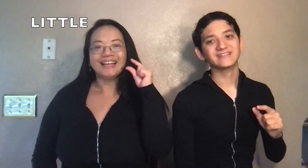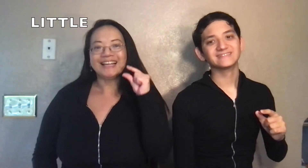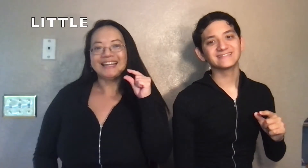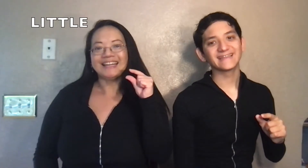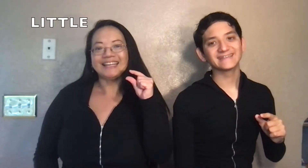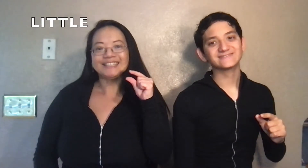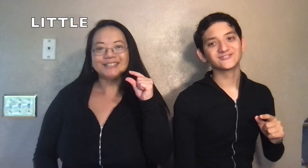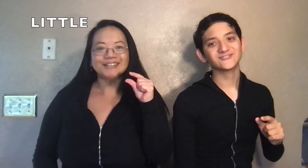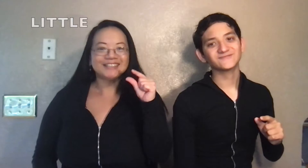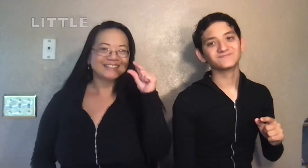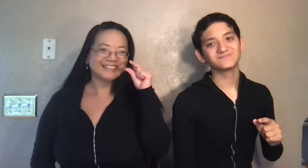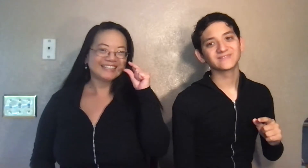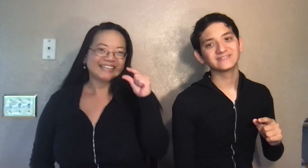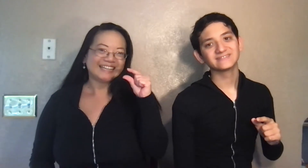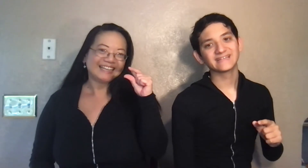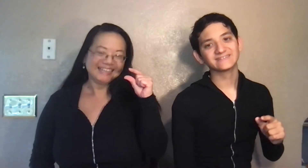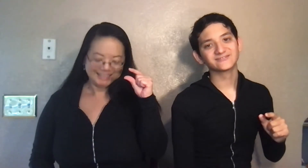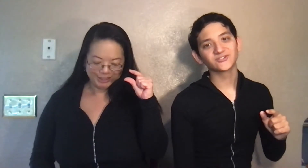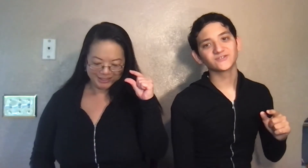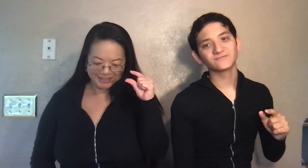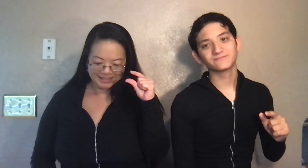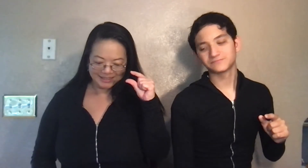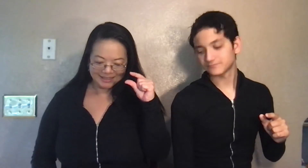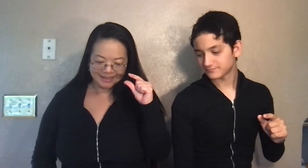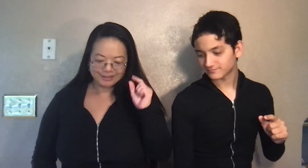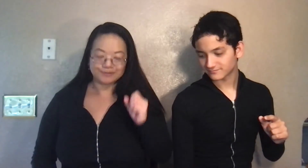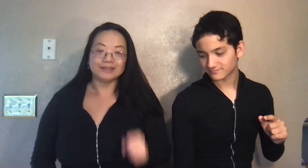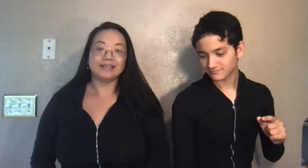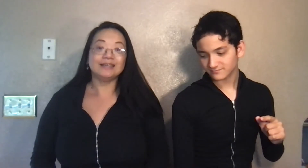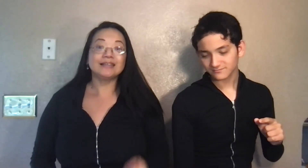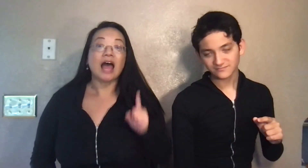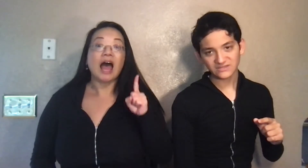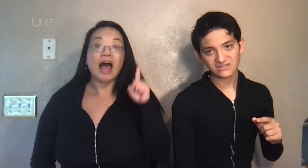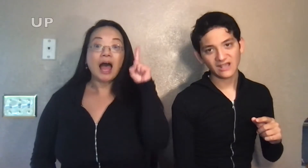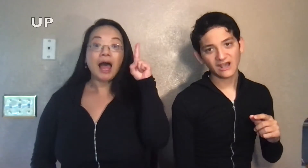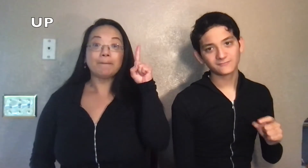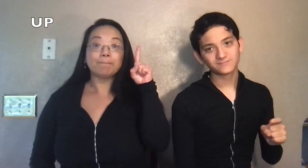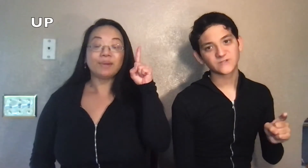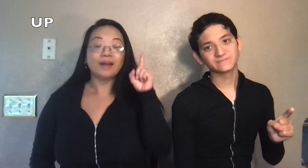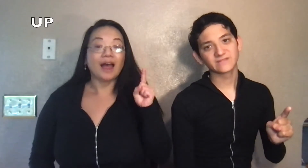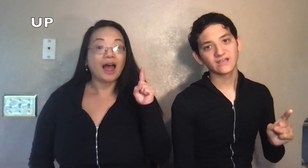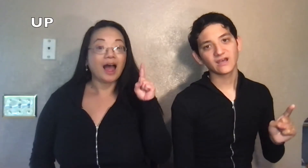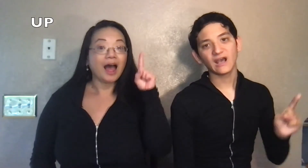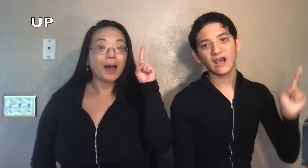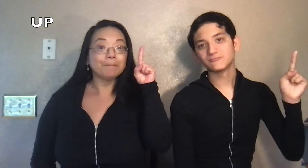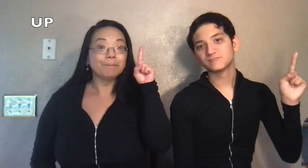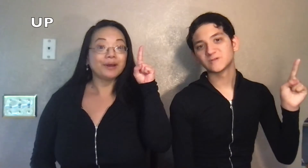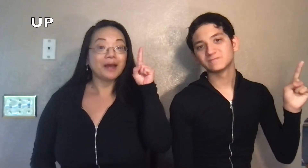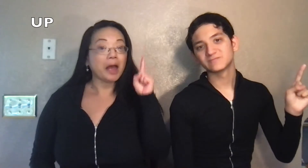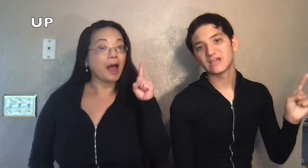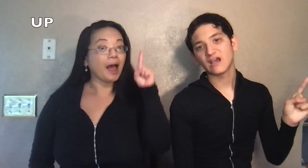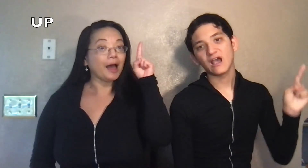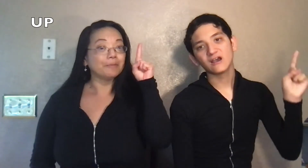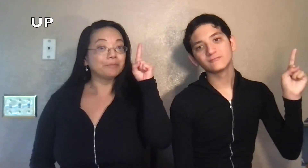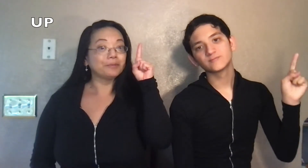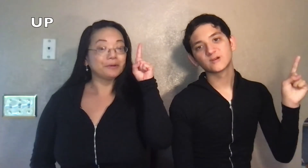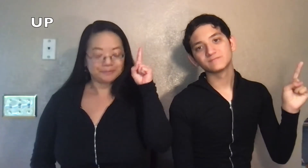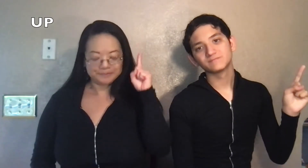Little. Little. Little. Next one is up. Up. Up.